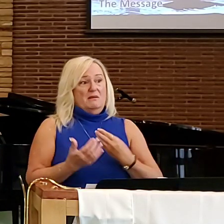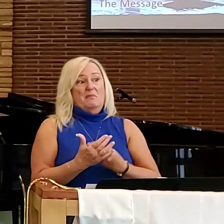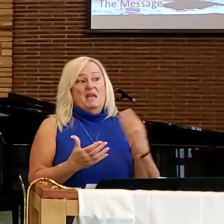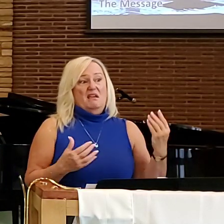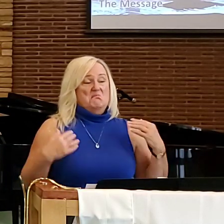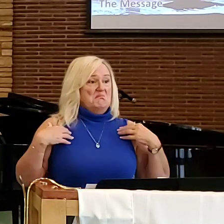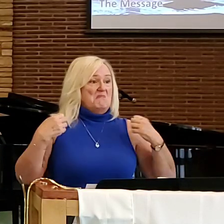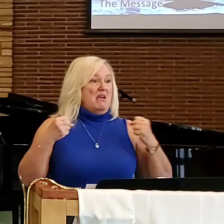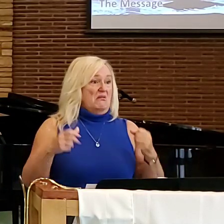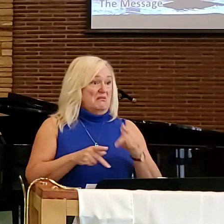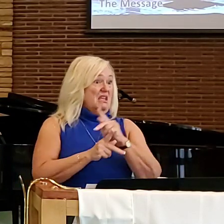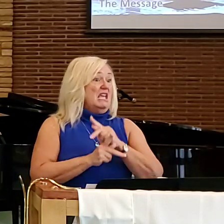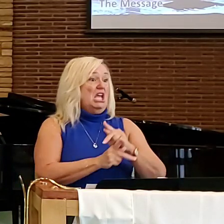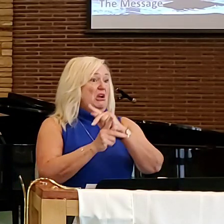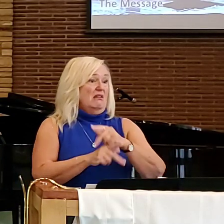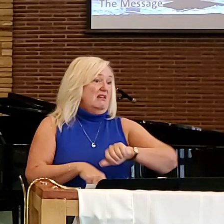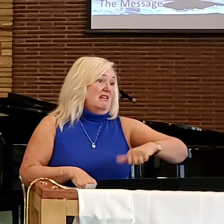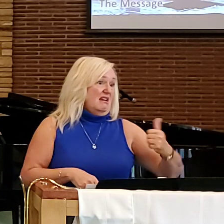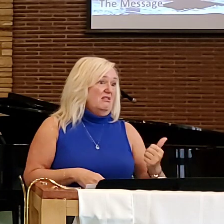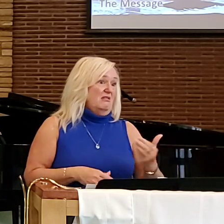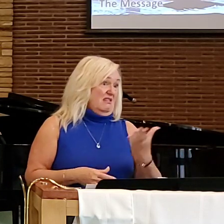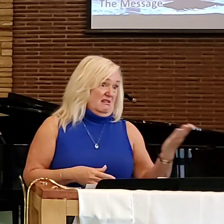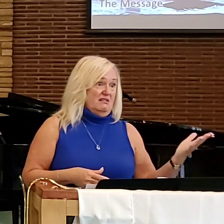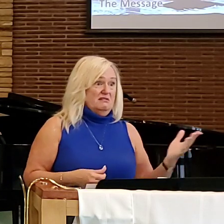care and other benefits.